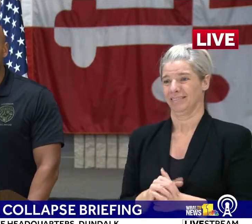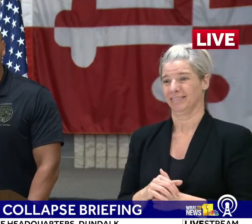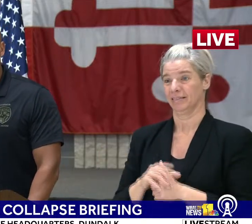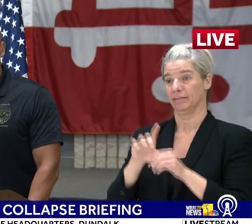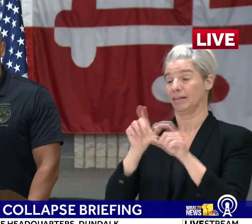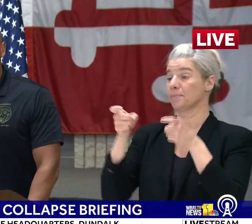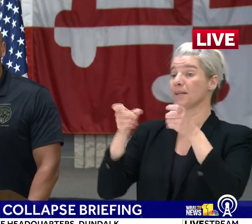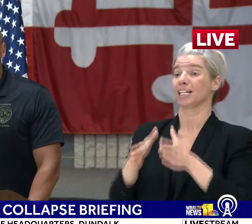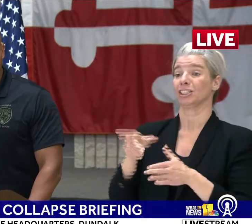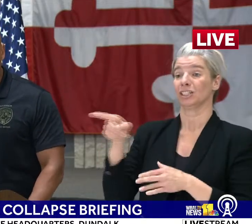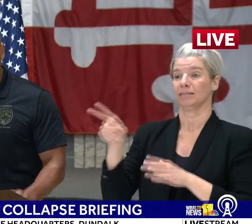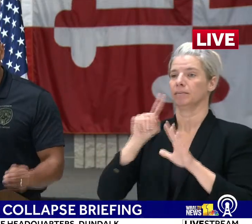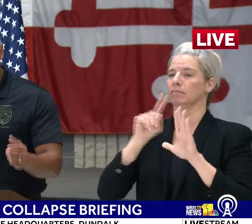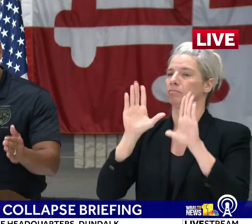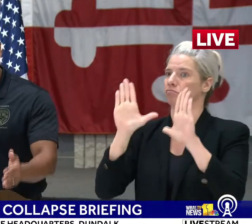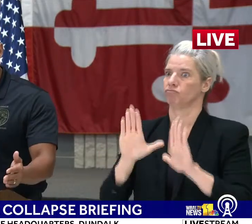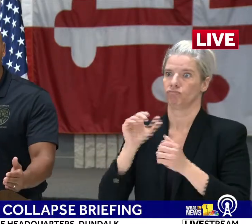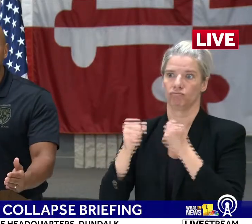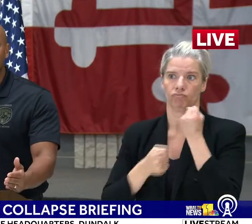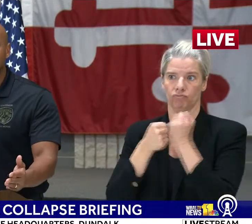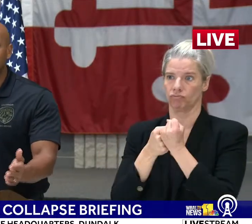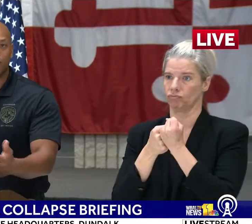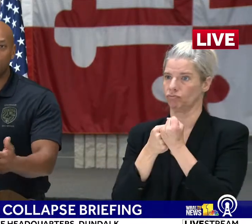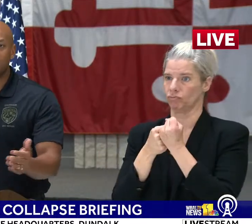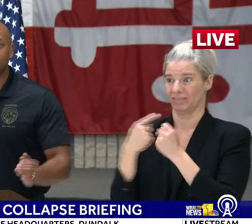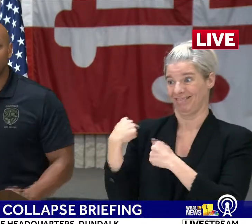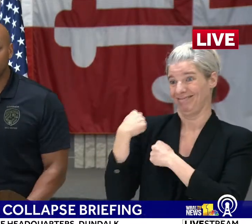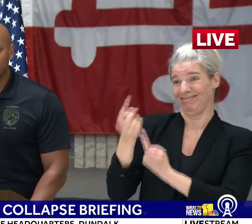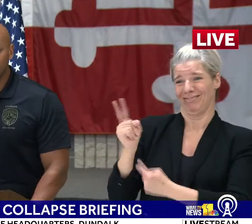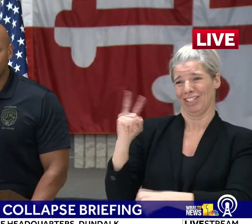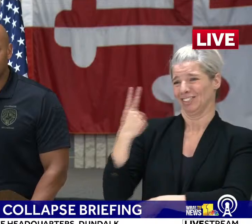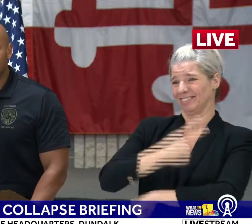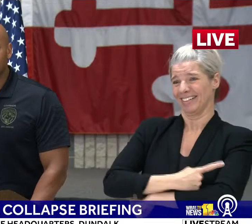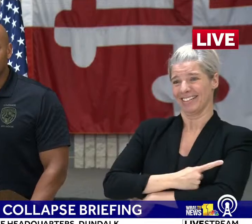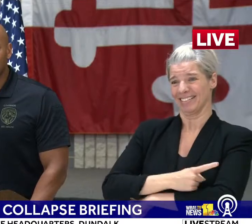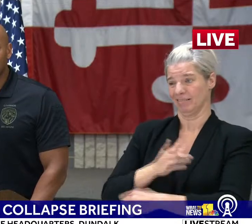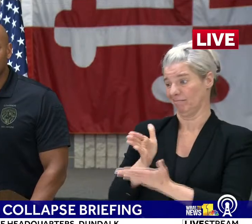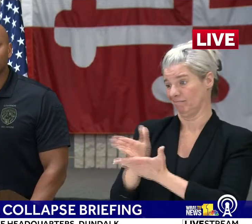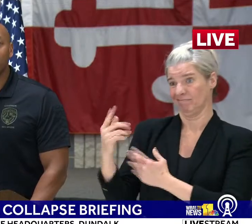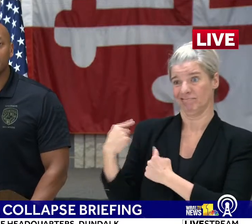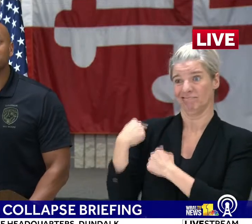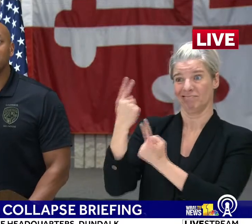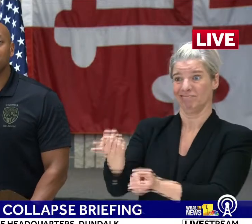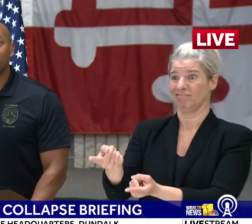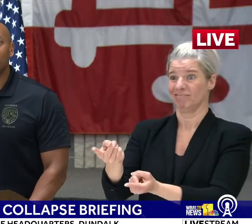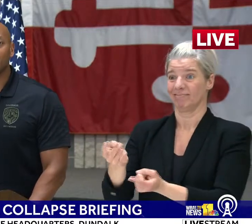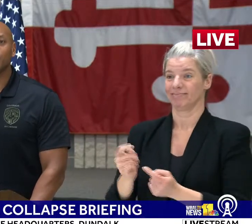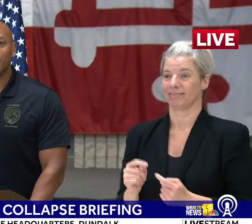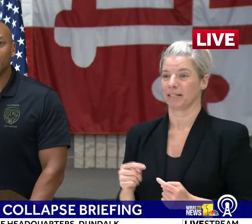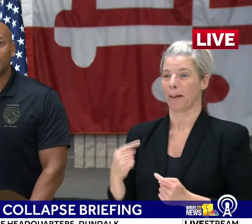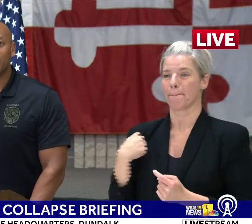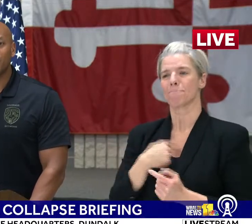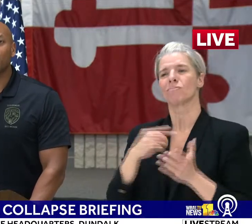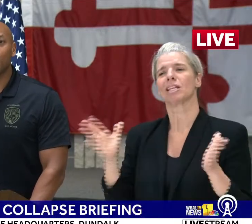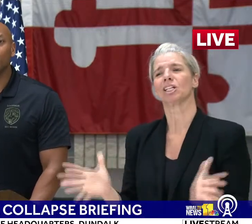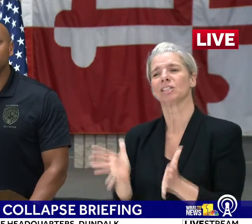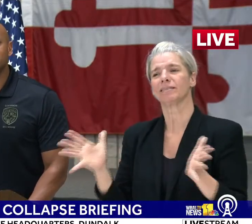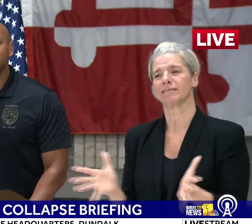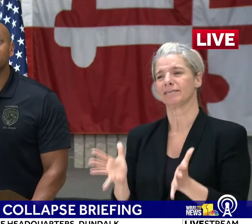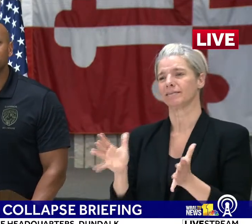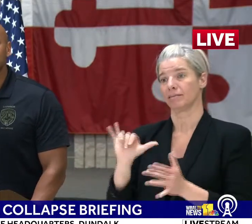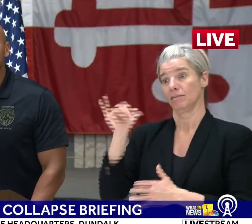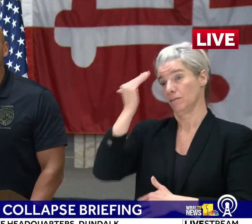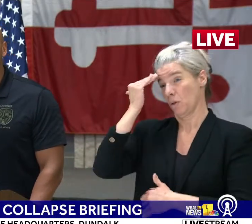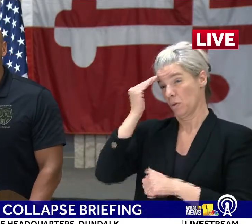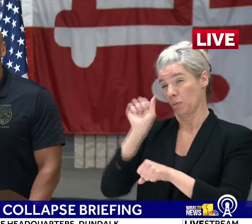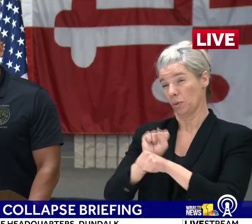absolutely remarkable partners, literally from the very first day and throughout. So we're encouraged, but we also know that that the